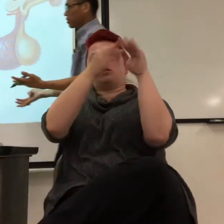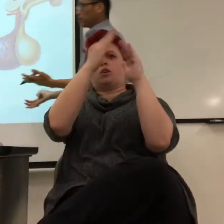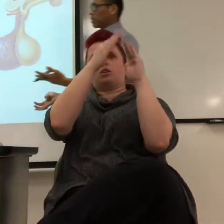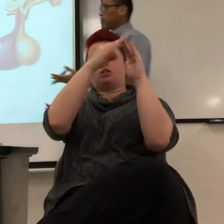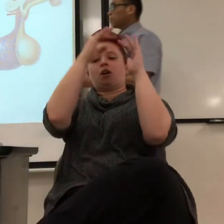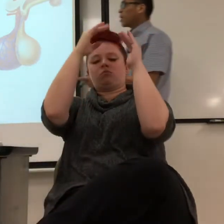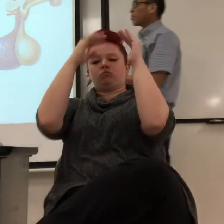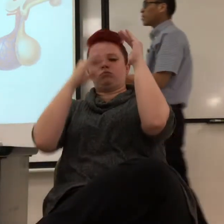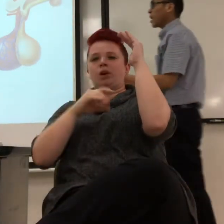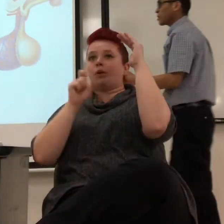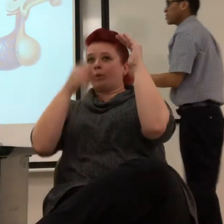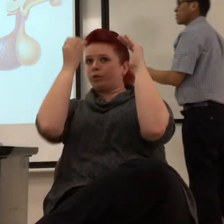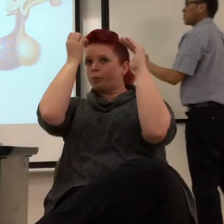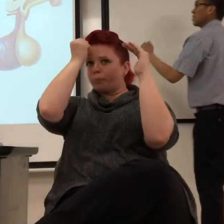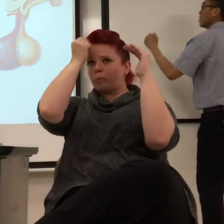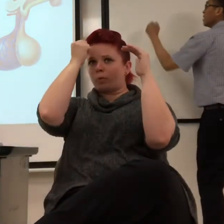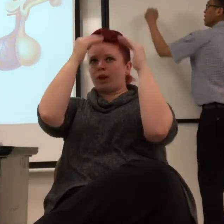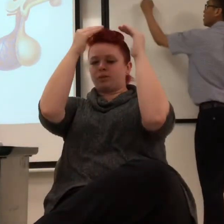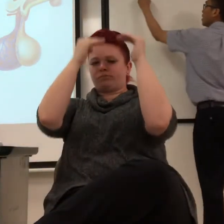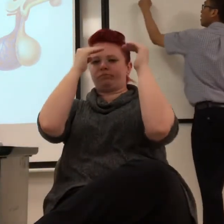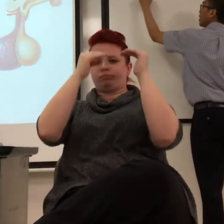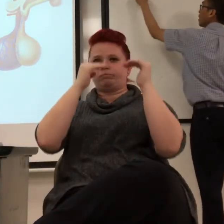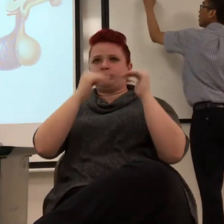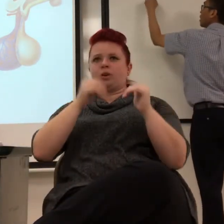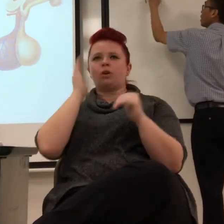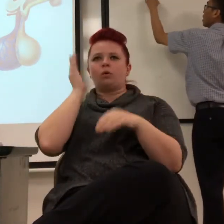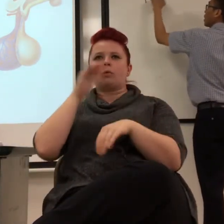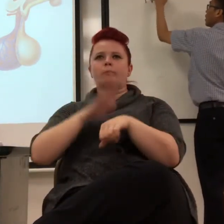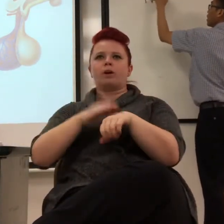progression. Okay, this will be on your test.